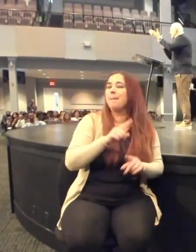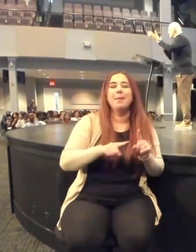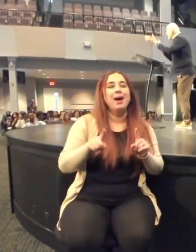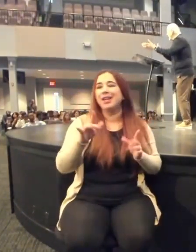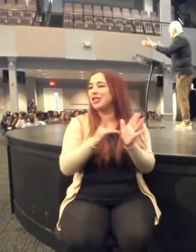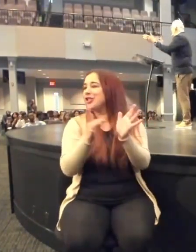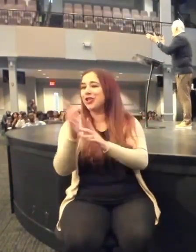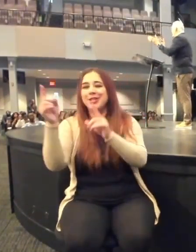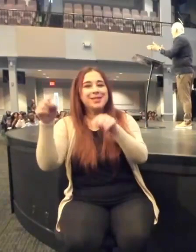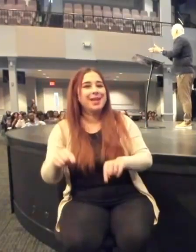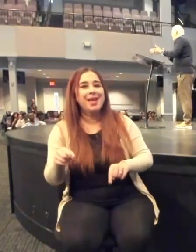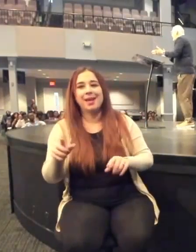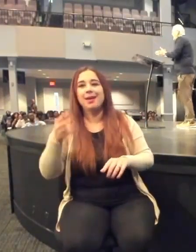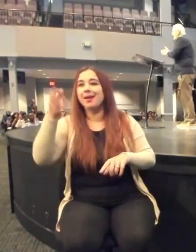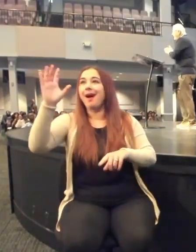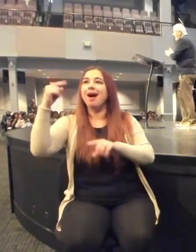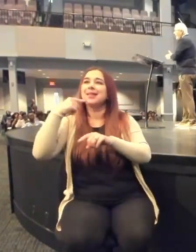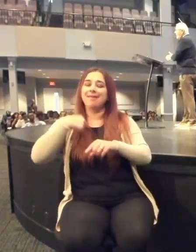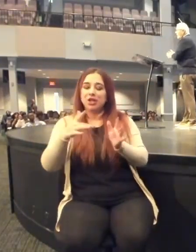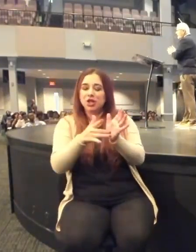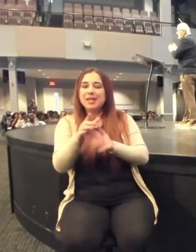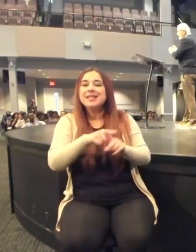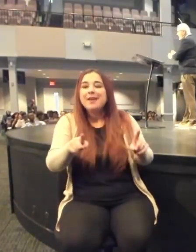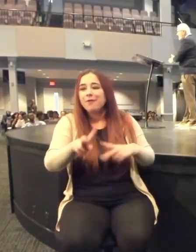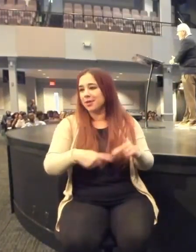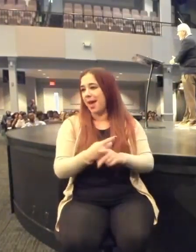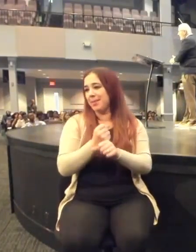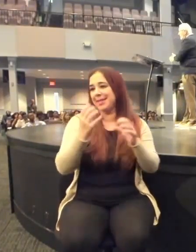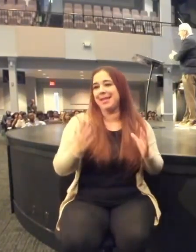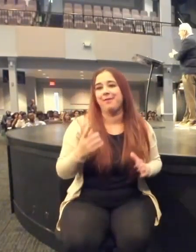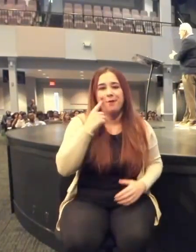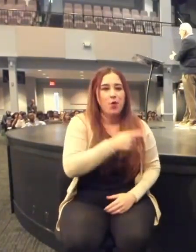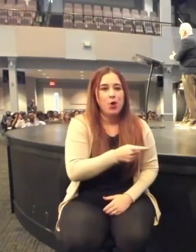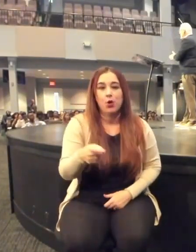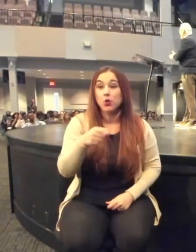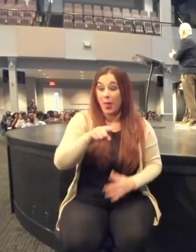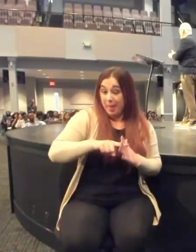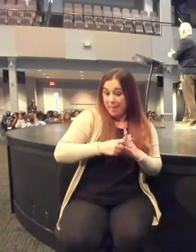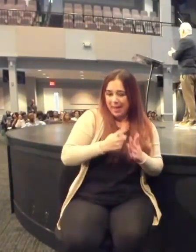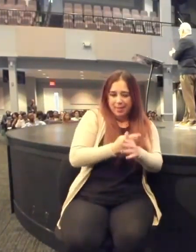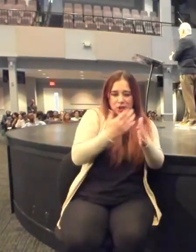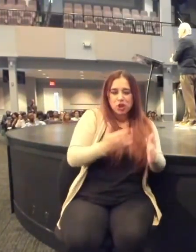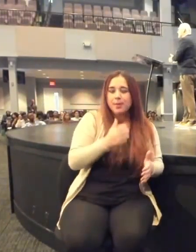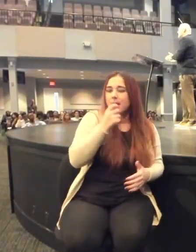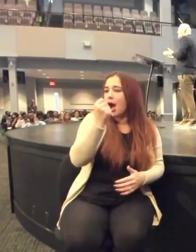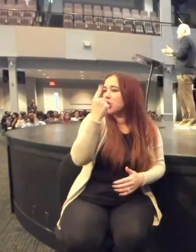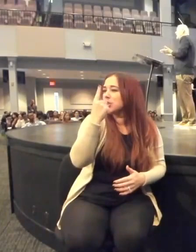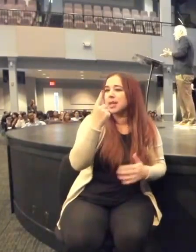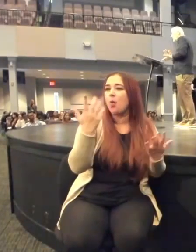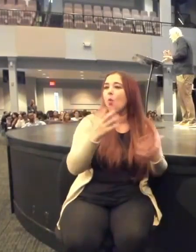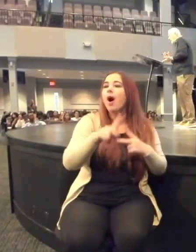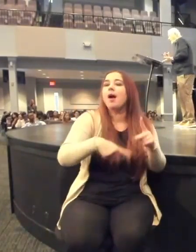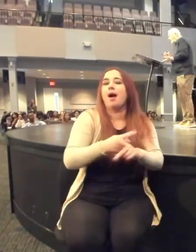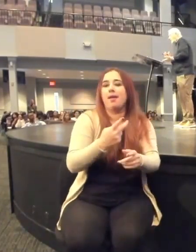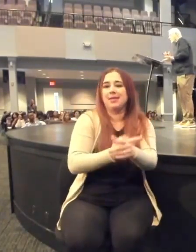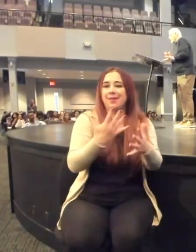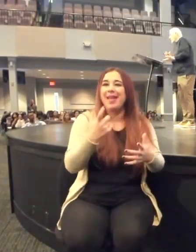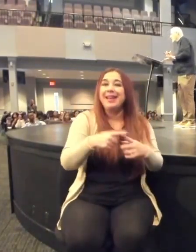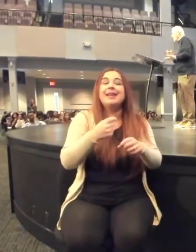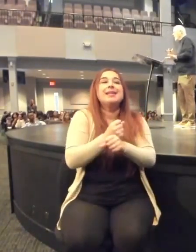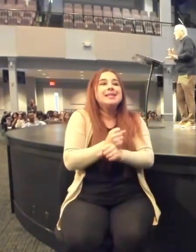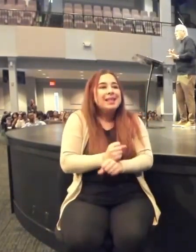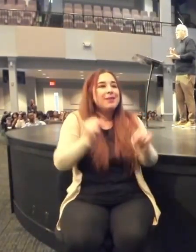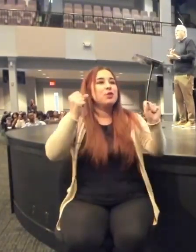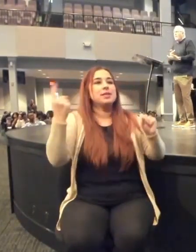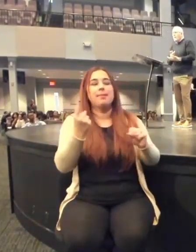have a Savior for you. But they failed, at least initially, to understand that their need for a Savior was a need for deliverance from